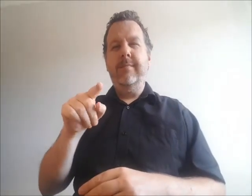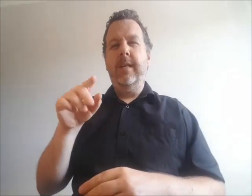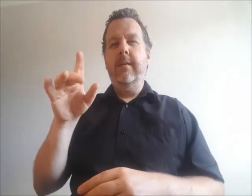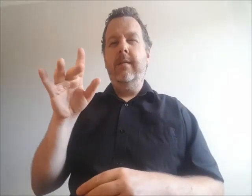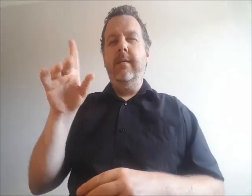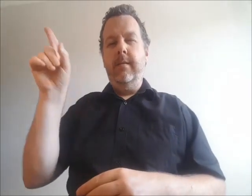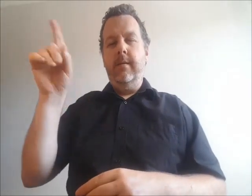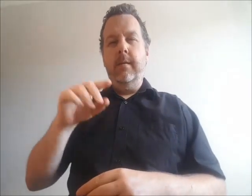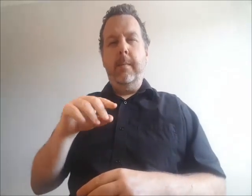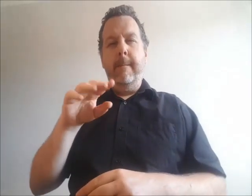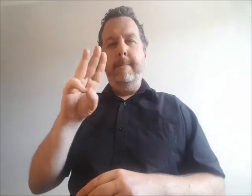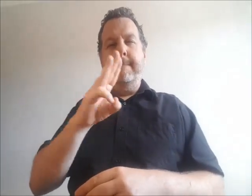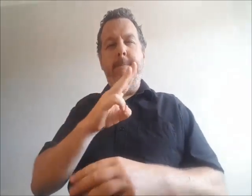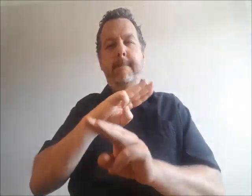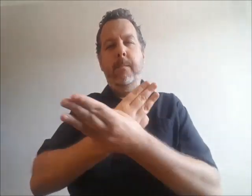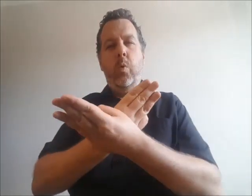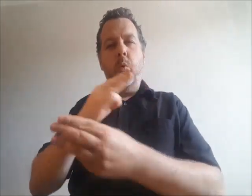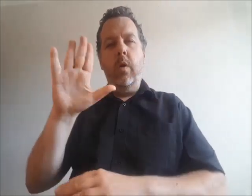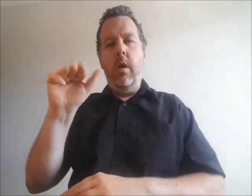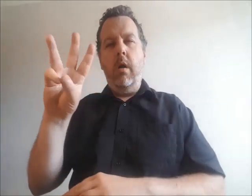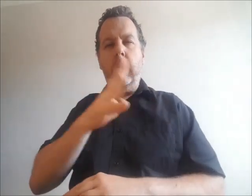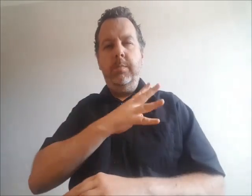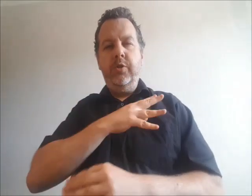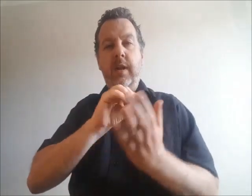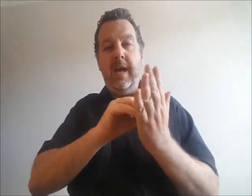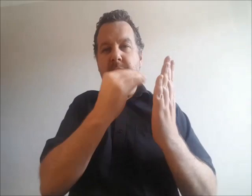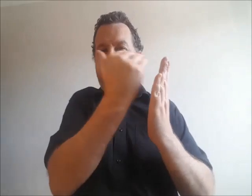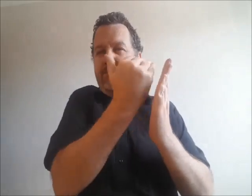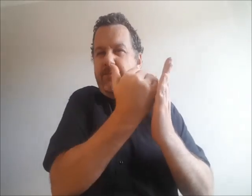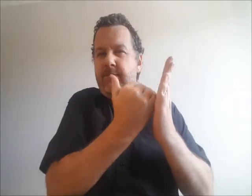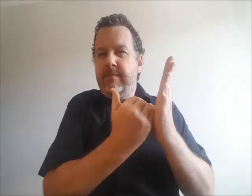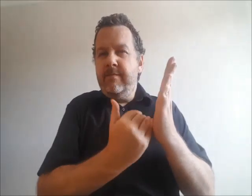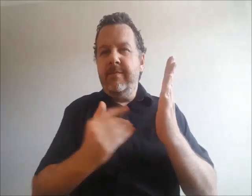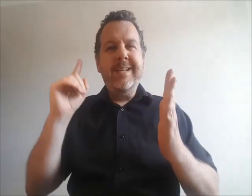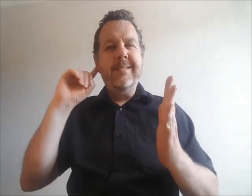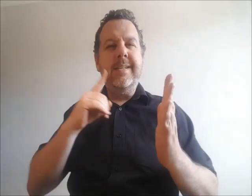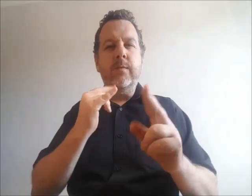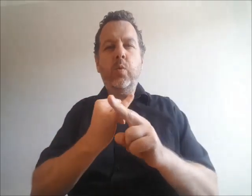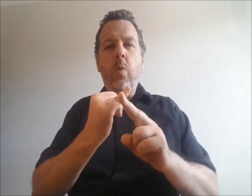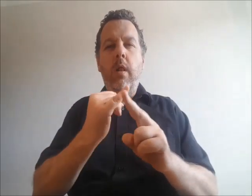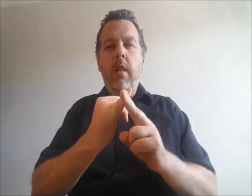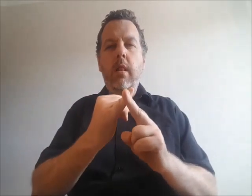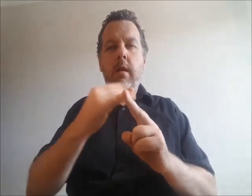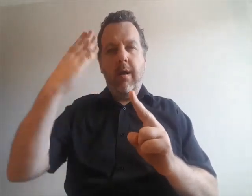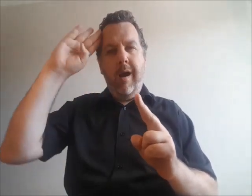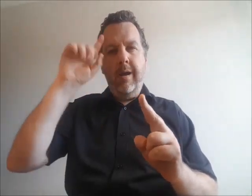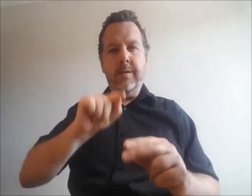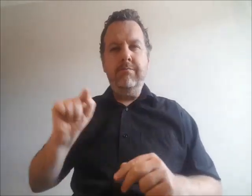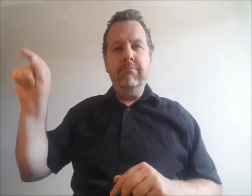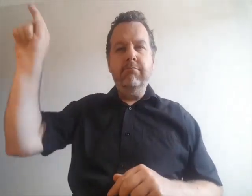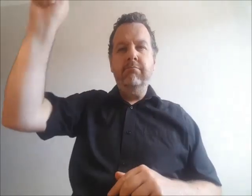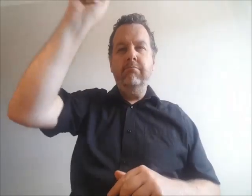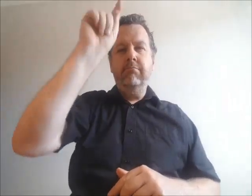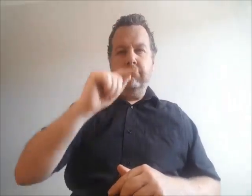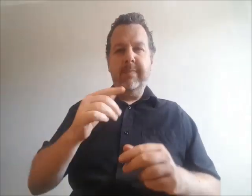because at the time the Poor Law Commission had a list of recognised schools for deaf children all around the country. If